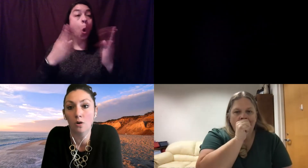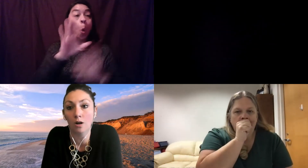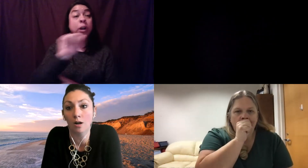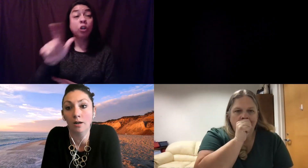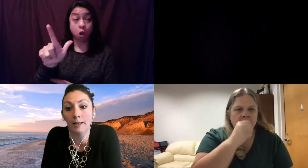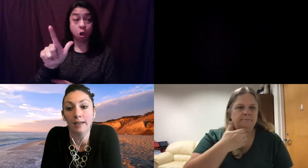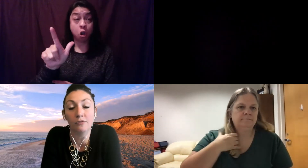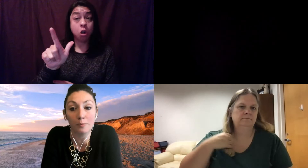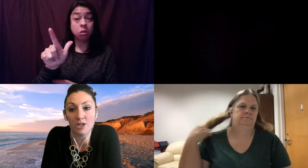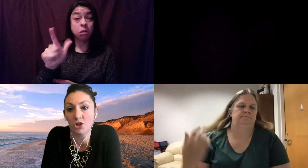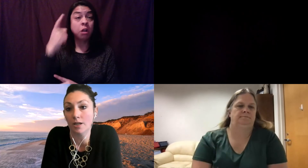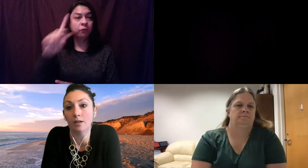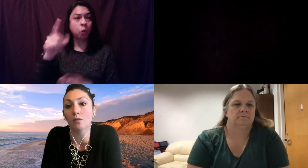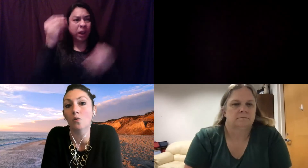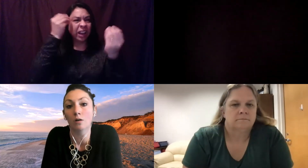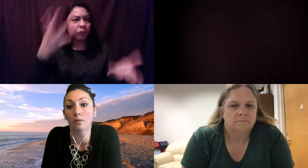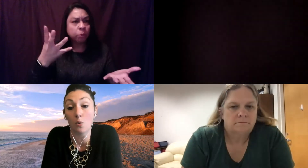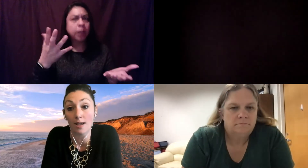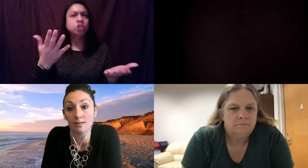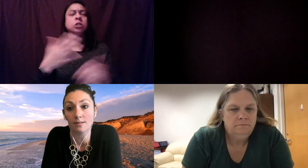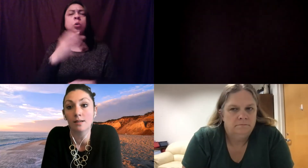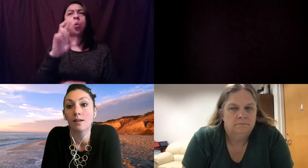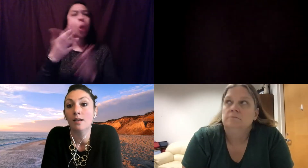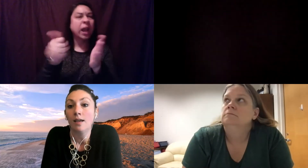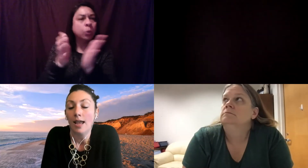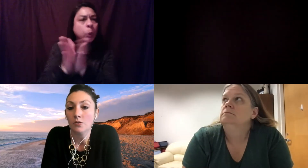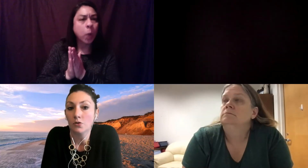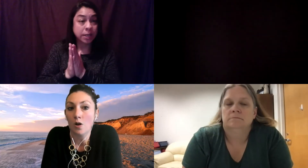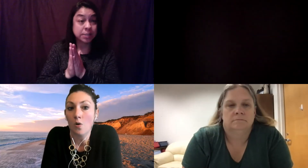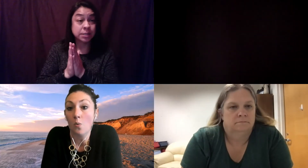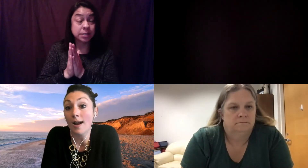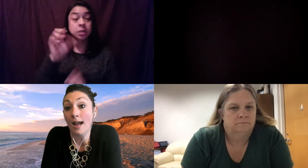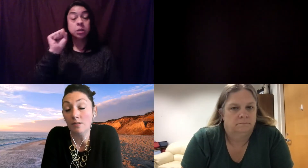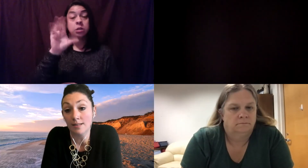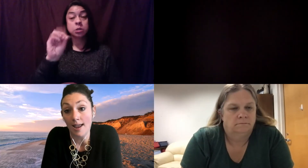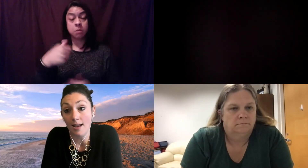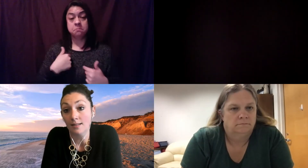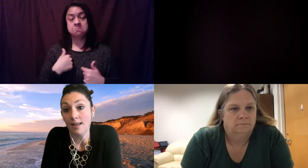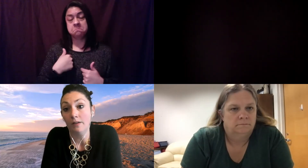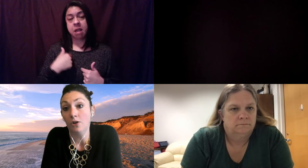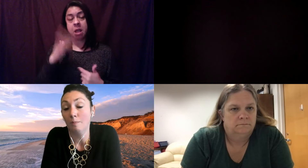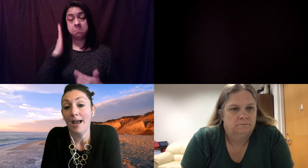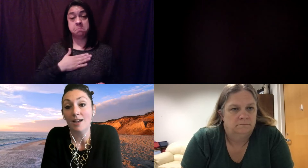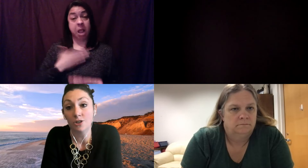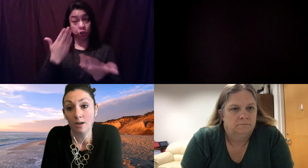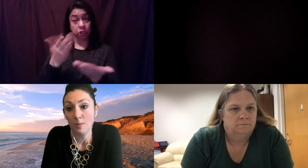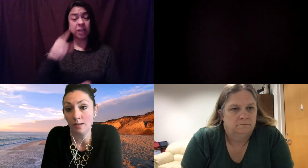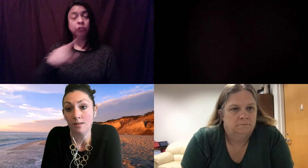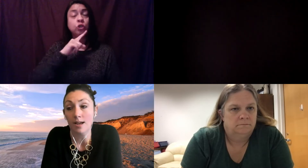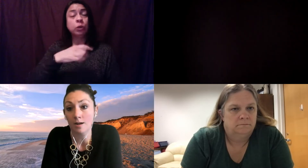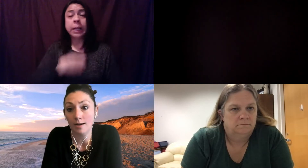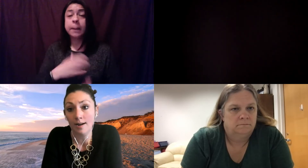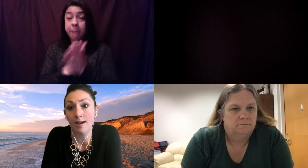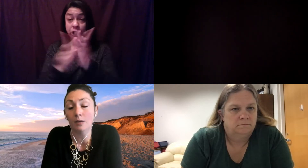call for information or requests. And so what I would say is that if you're passionate about